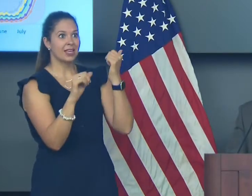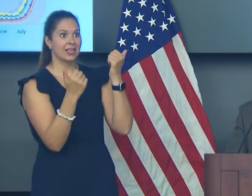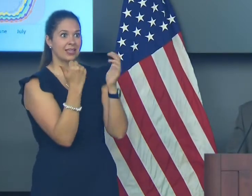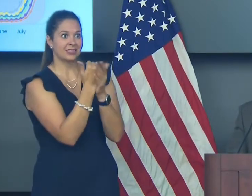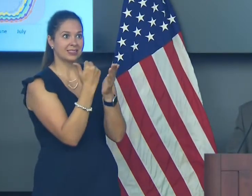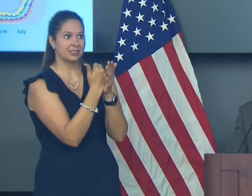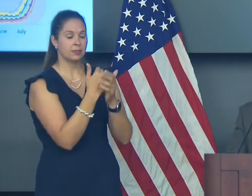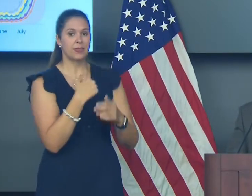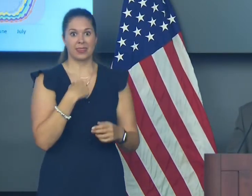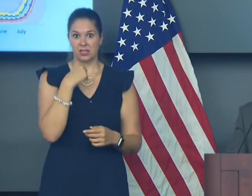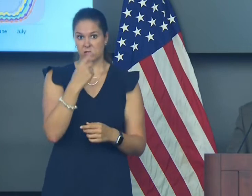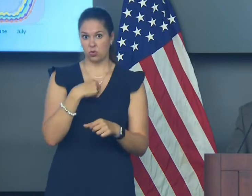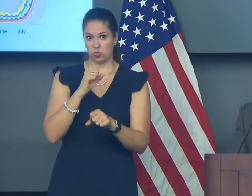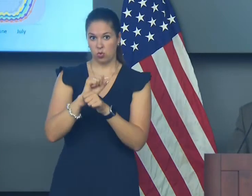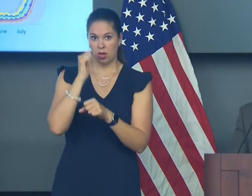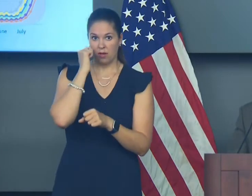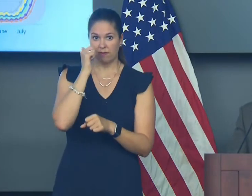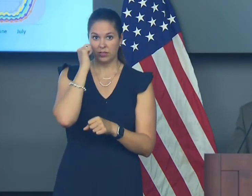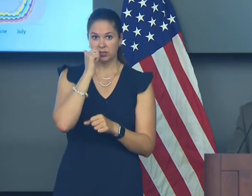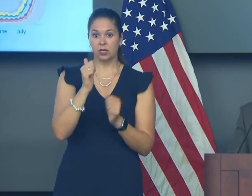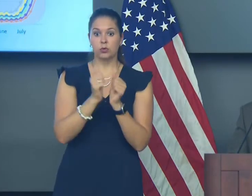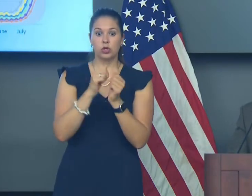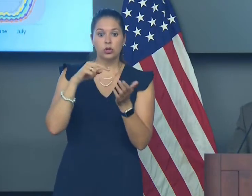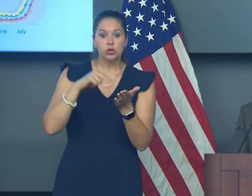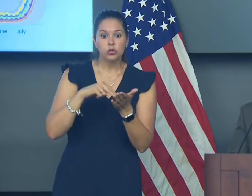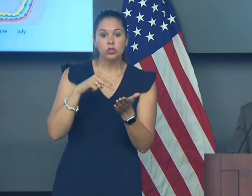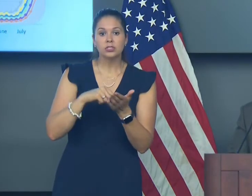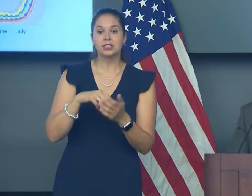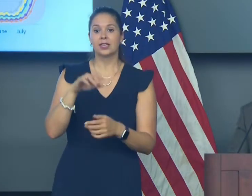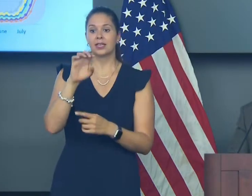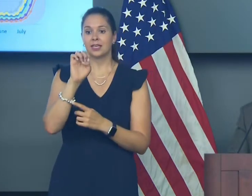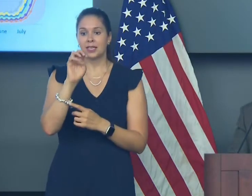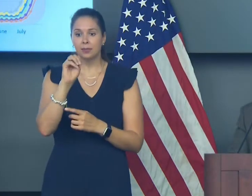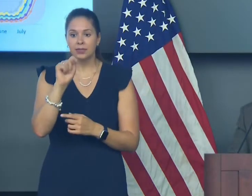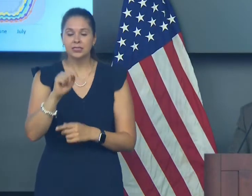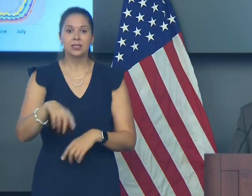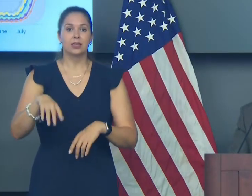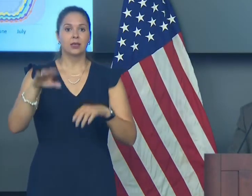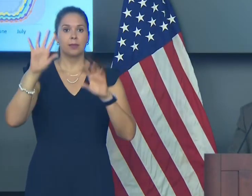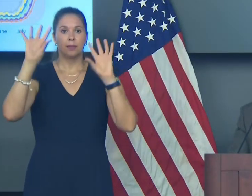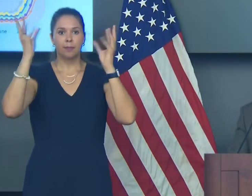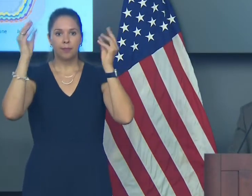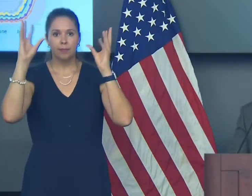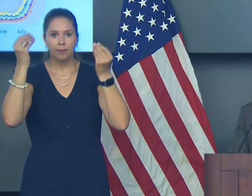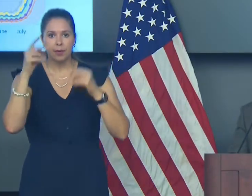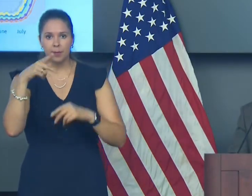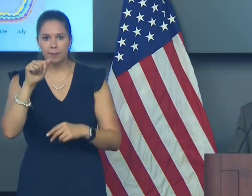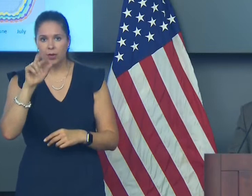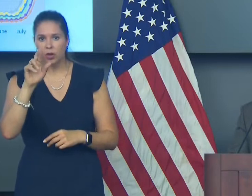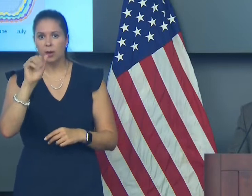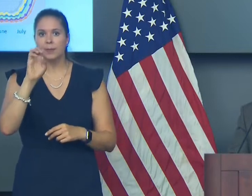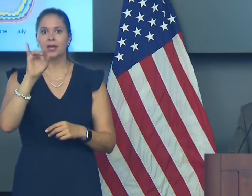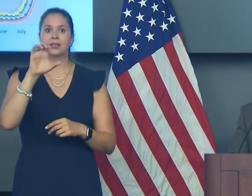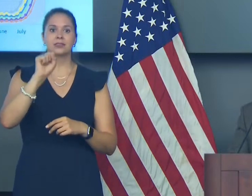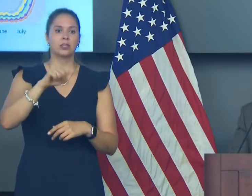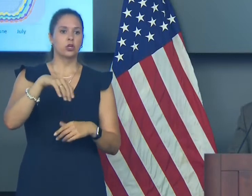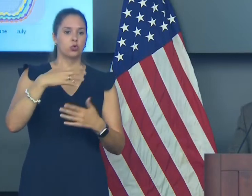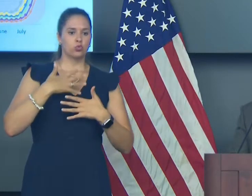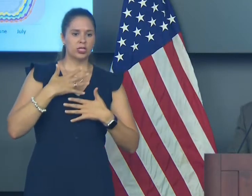tell you I work every day with nurses and EMTs and paramedics and respiratory therapists who are